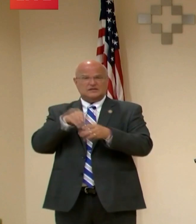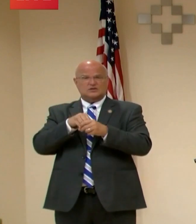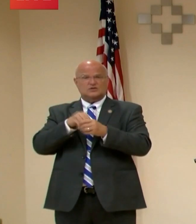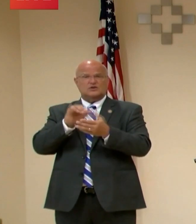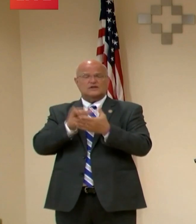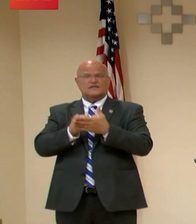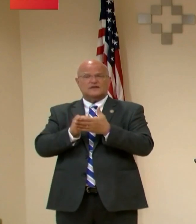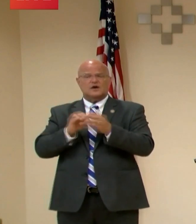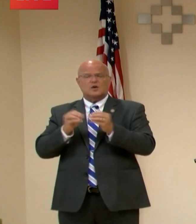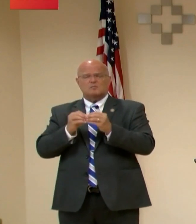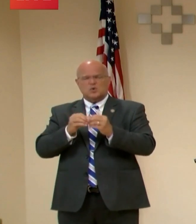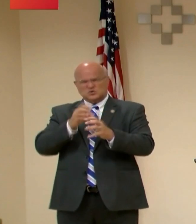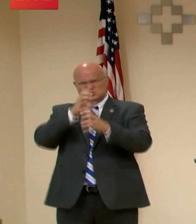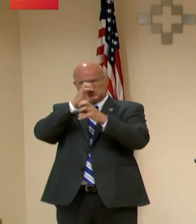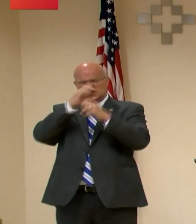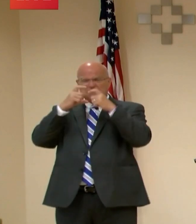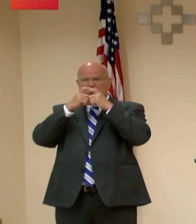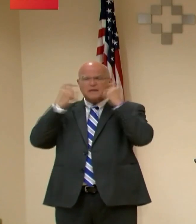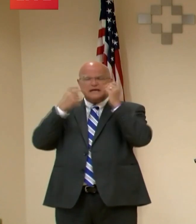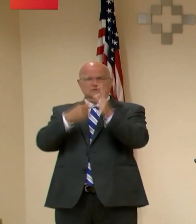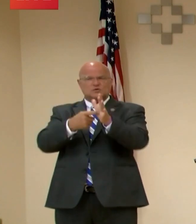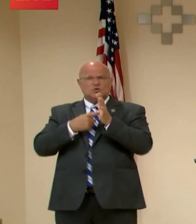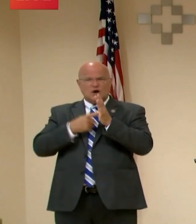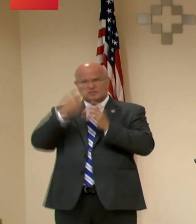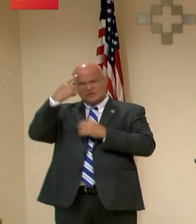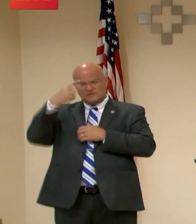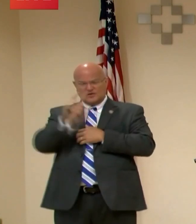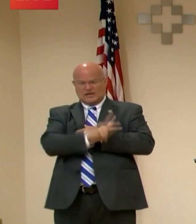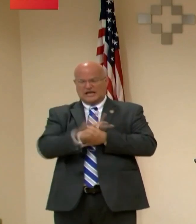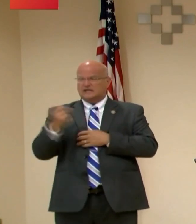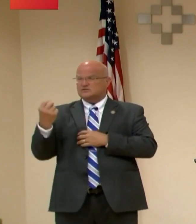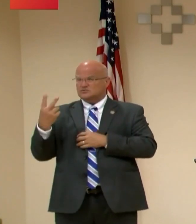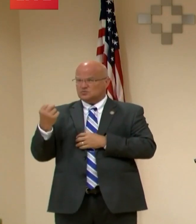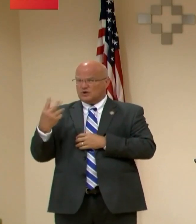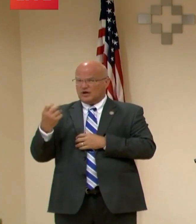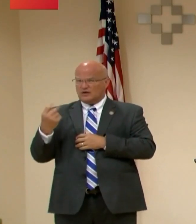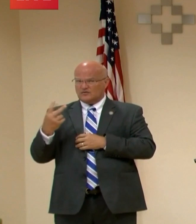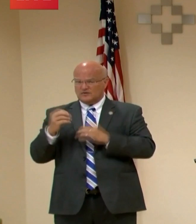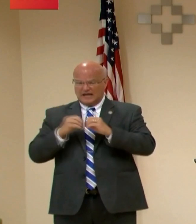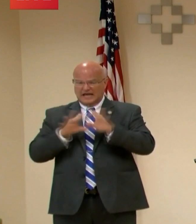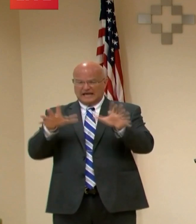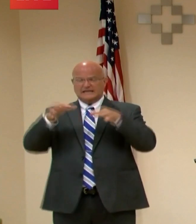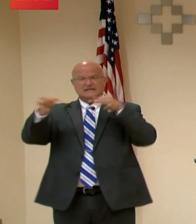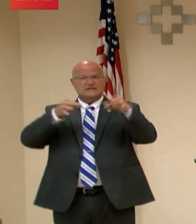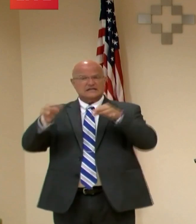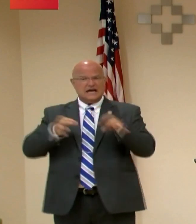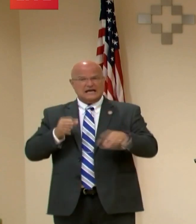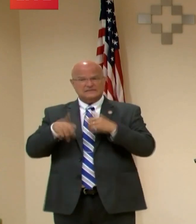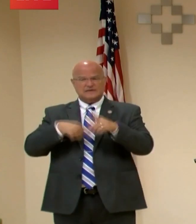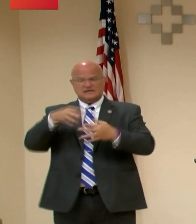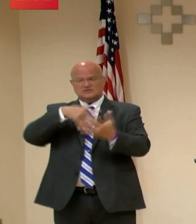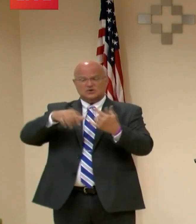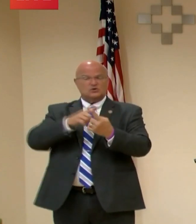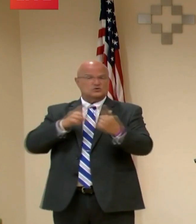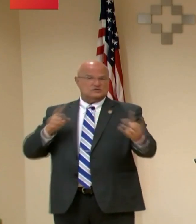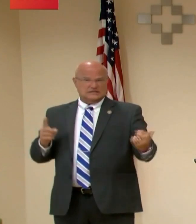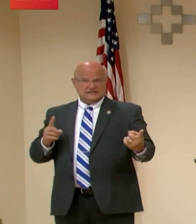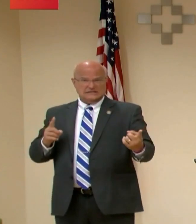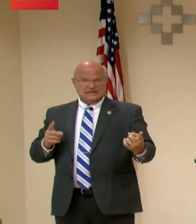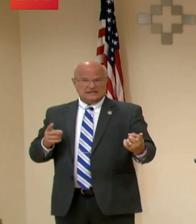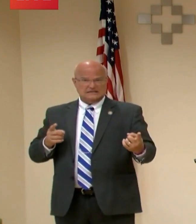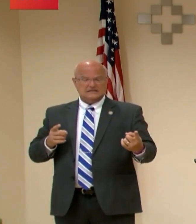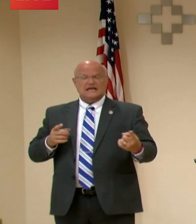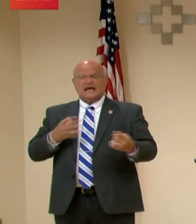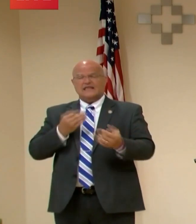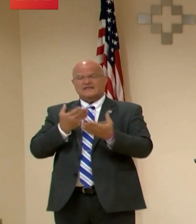the more stringent masking requirements for K through 12, clearer guidance on social distancing, and some